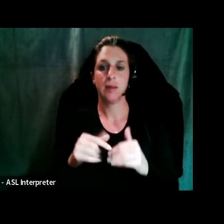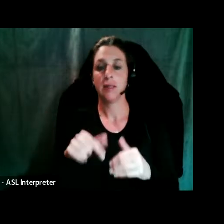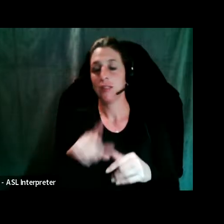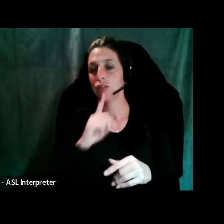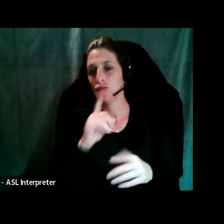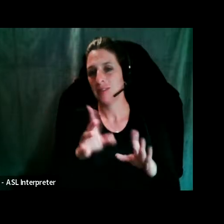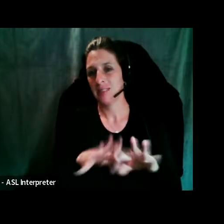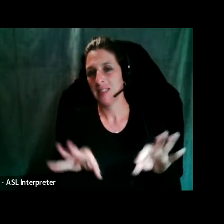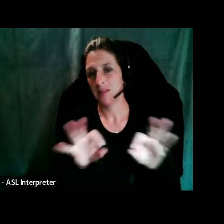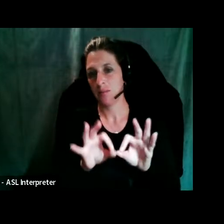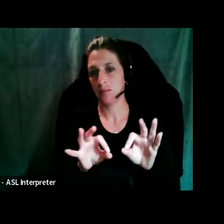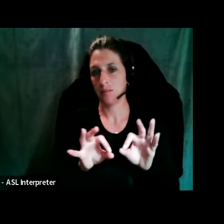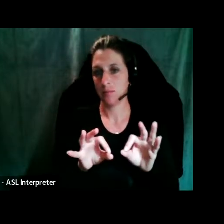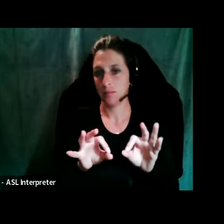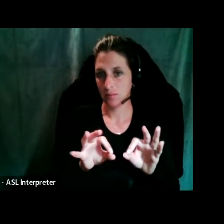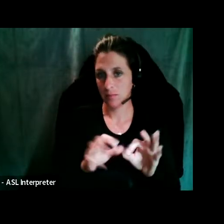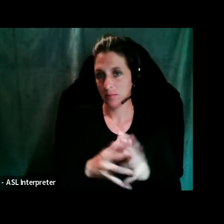important.